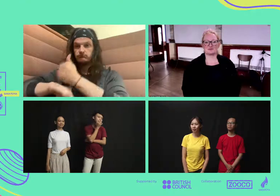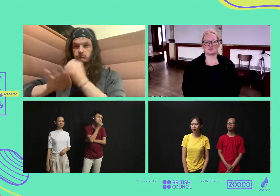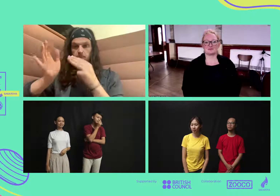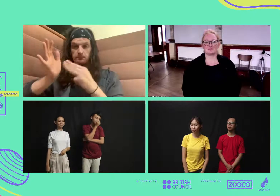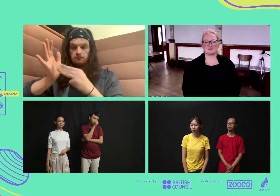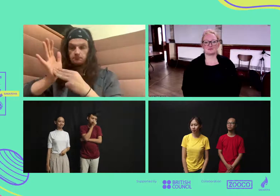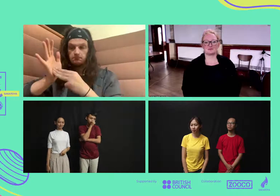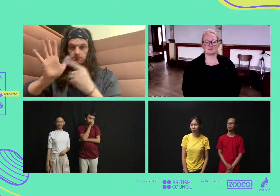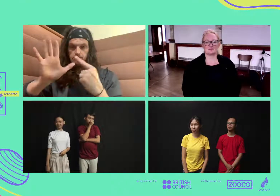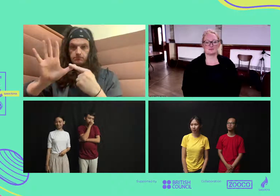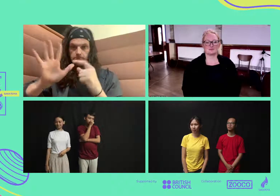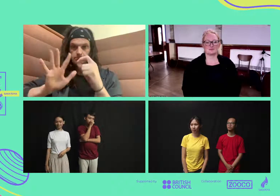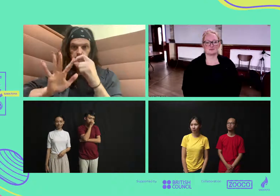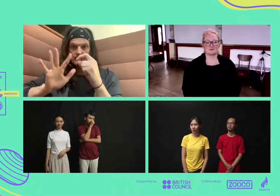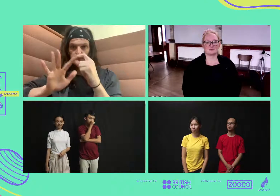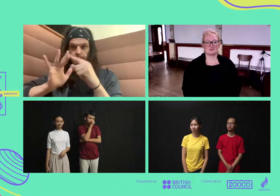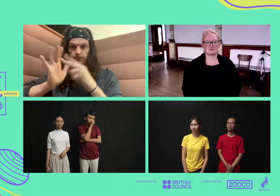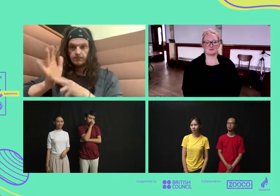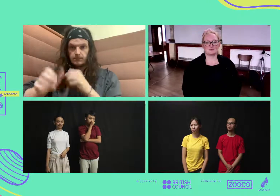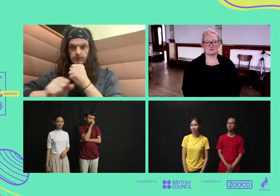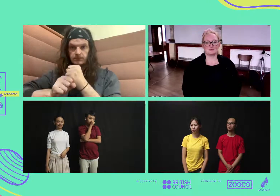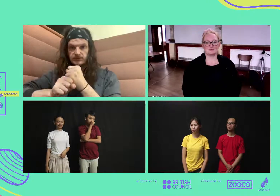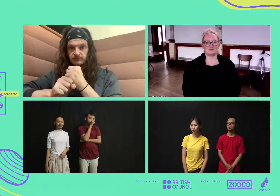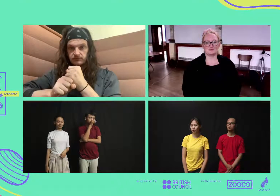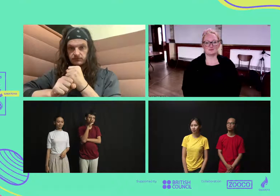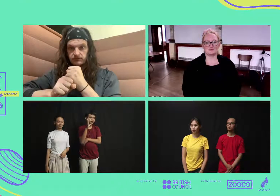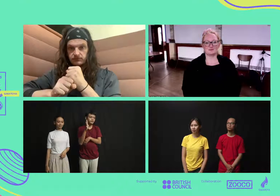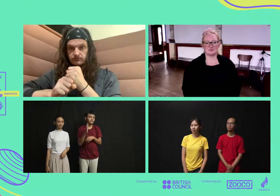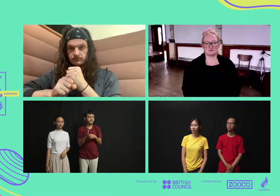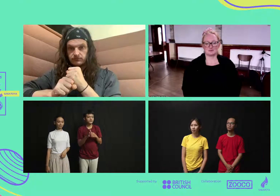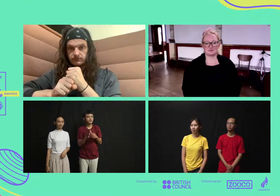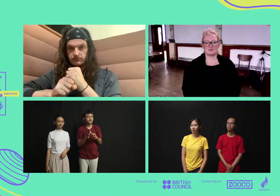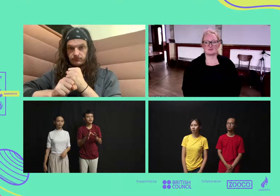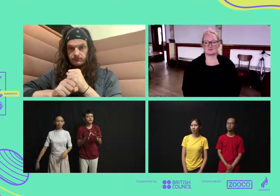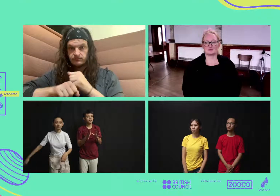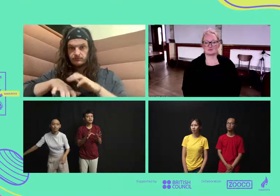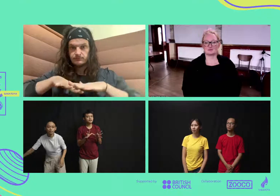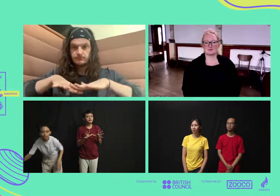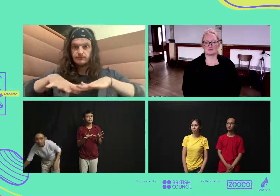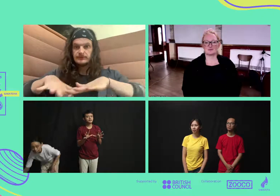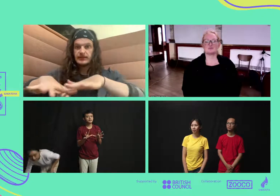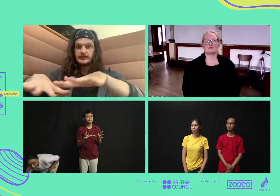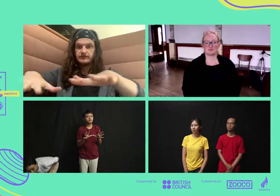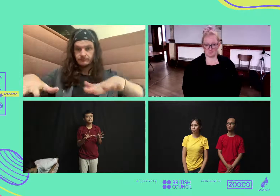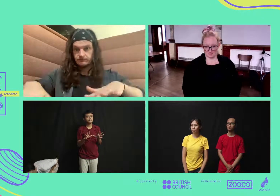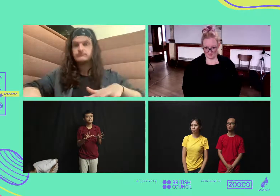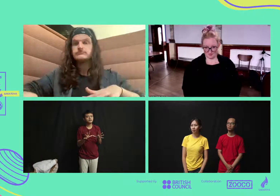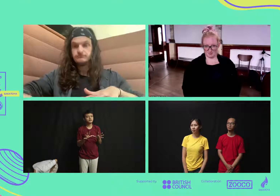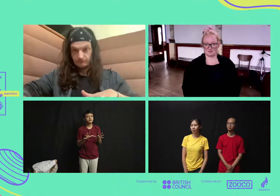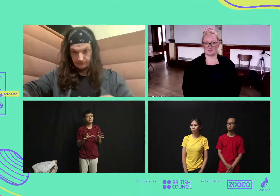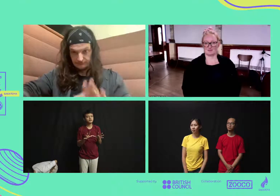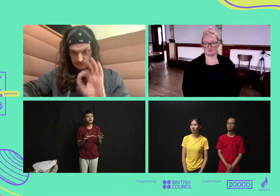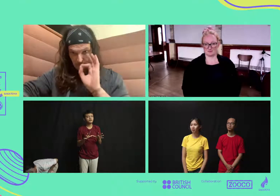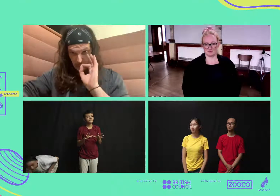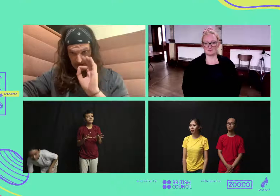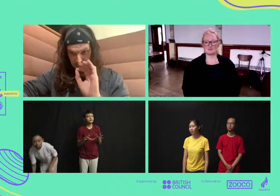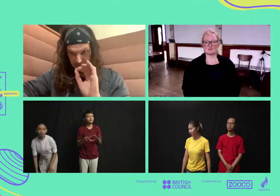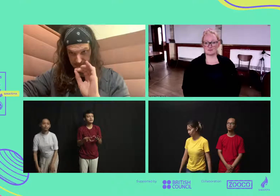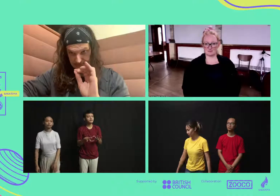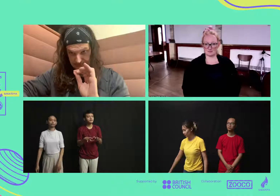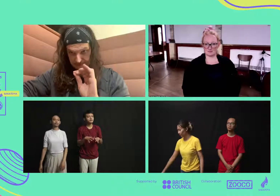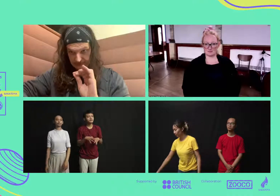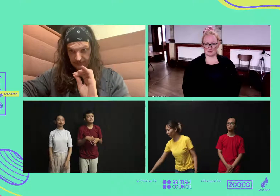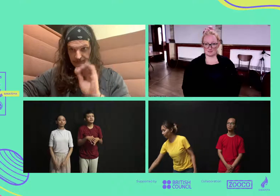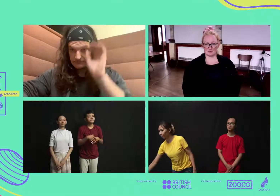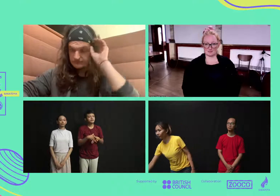So now we are going to think about mapping, so establishing a map. So it's about the